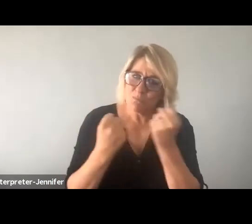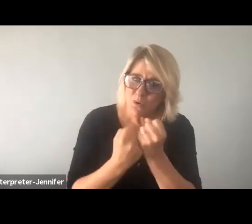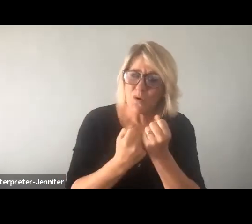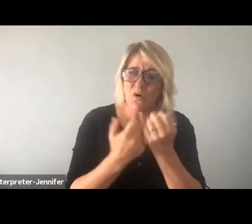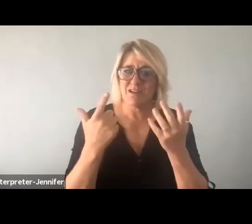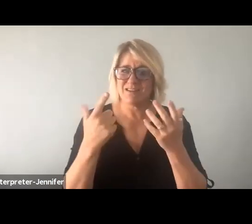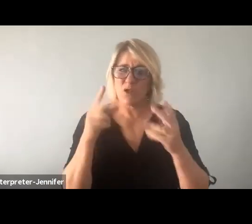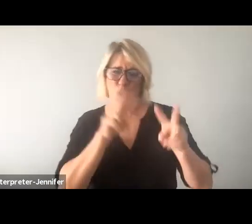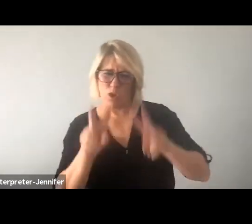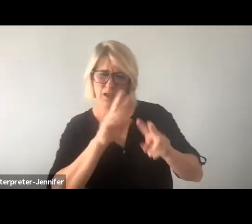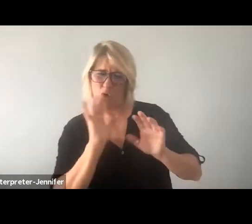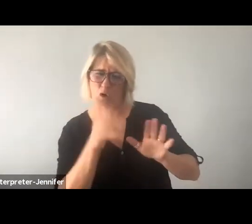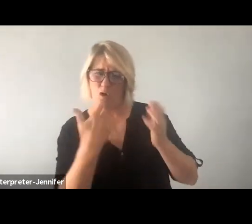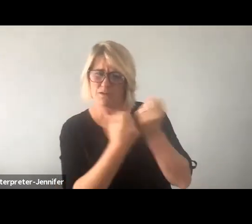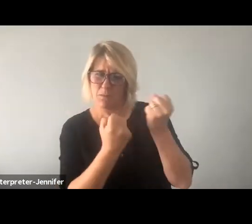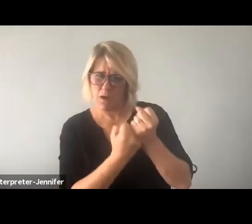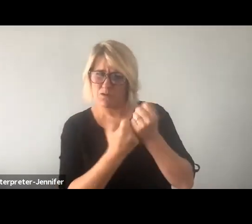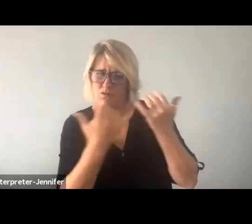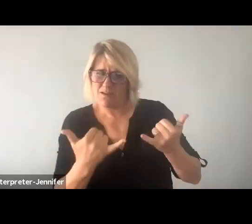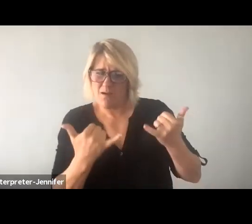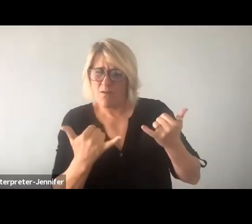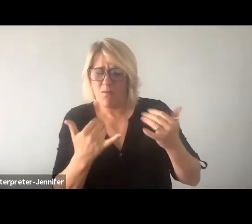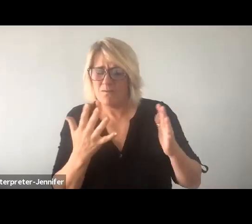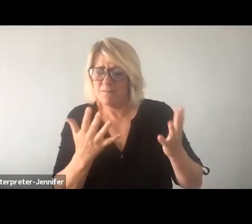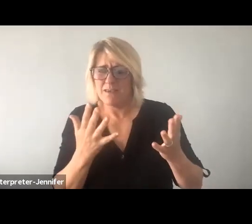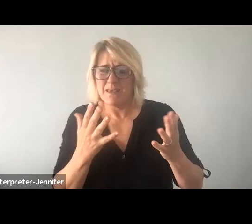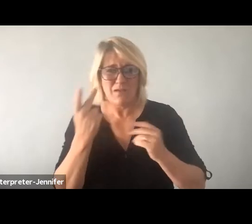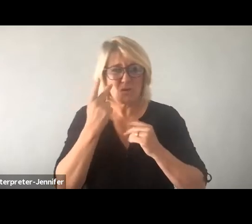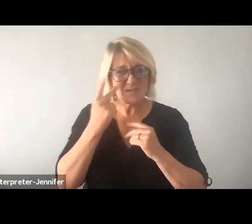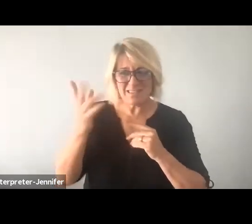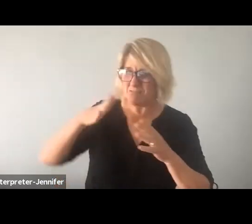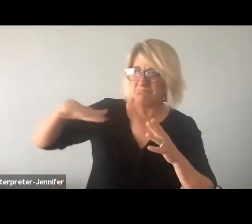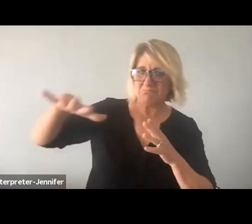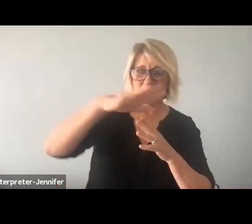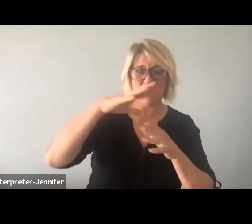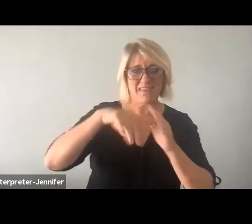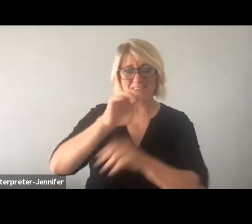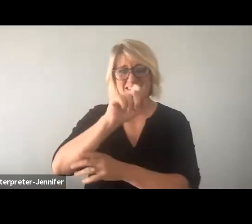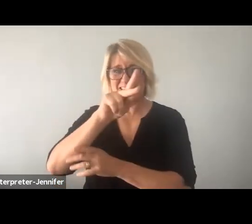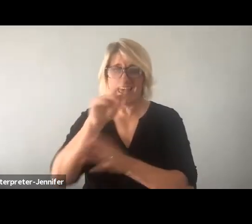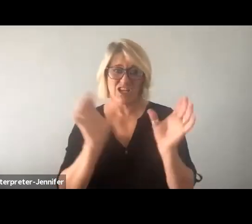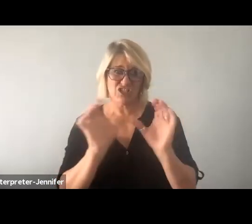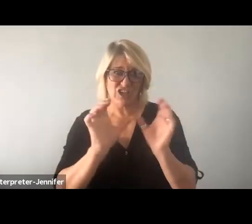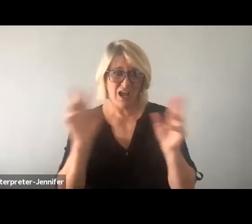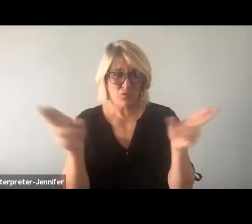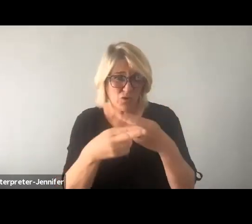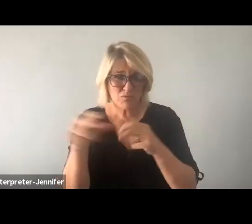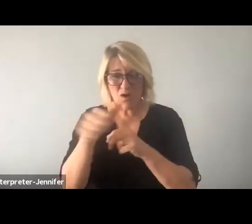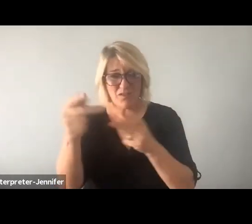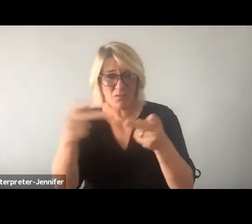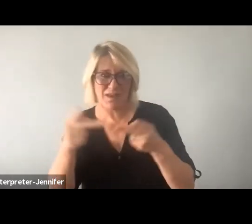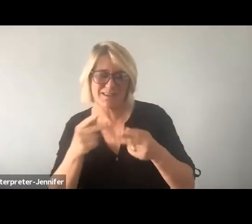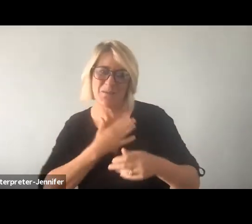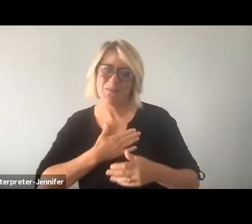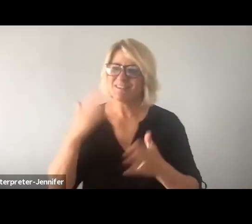folks again. And if you see them around in the Slack chat rooms or anywhere else, please give them a